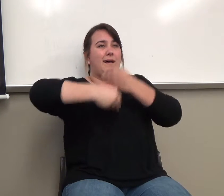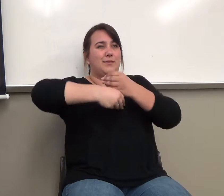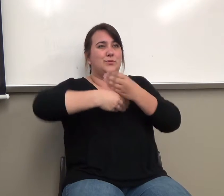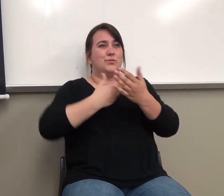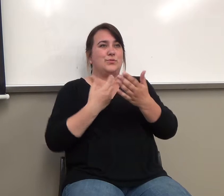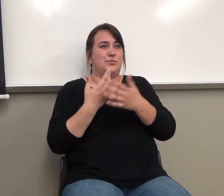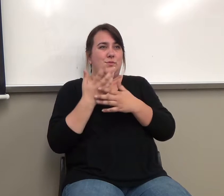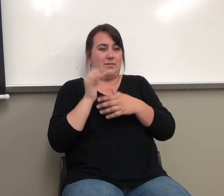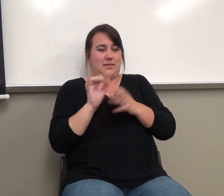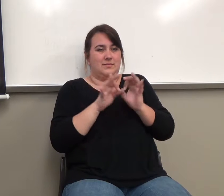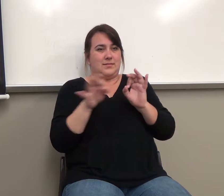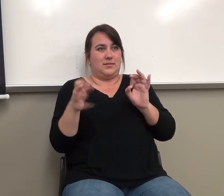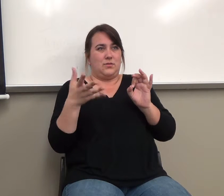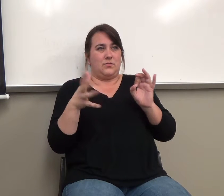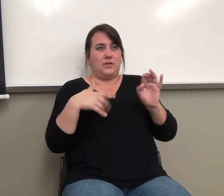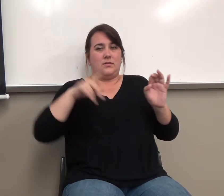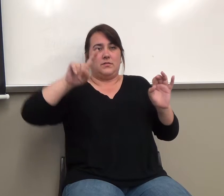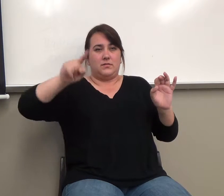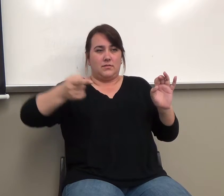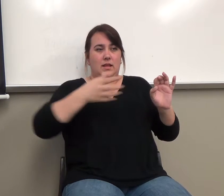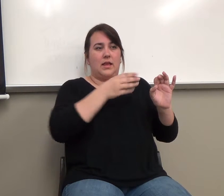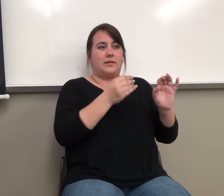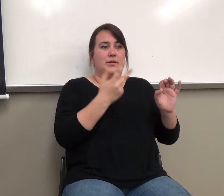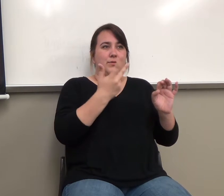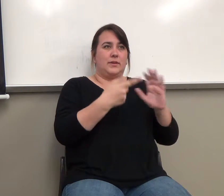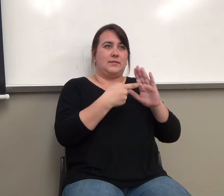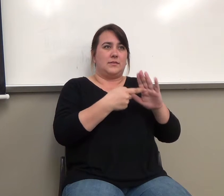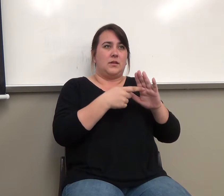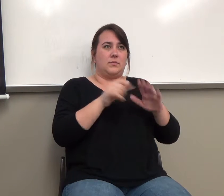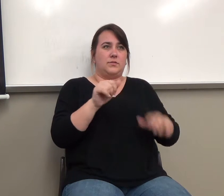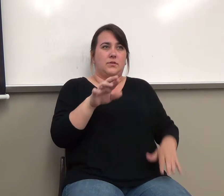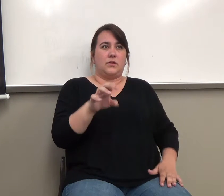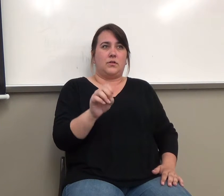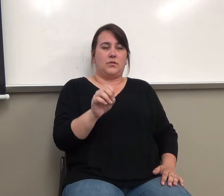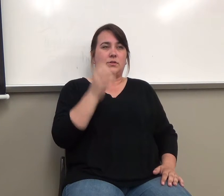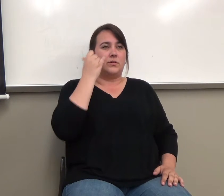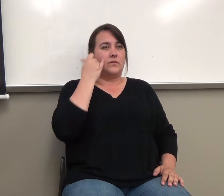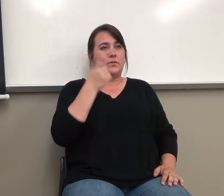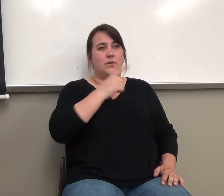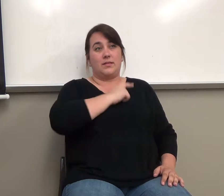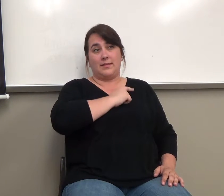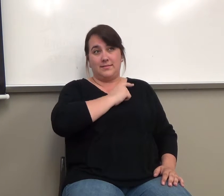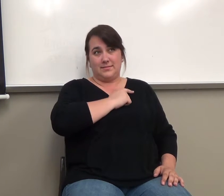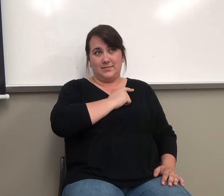and 3 examples are, so if you were lazy,